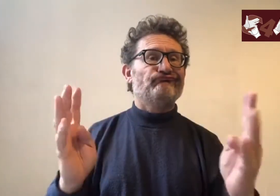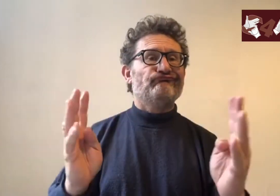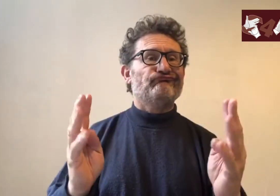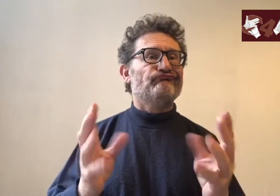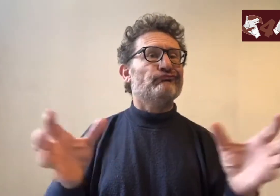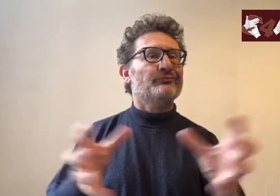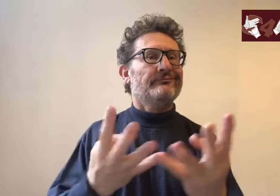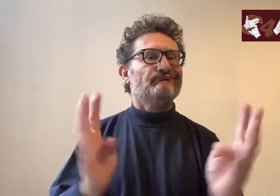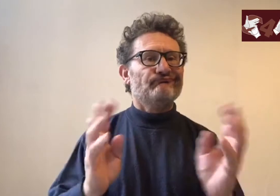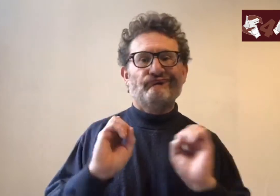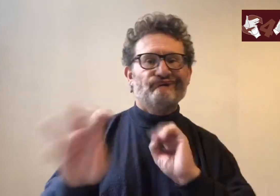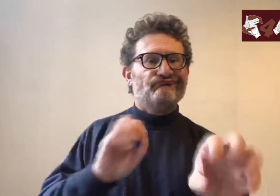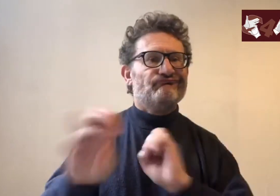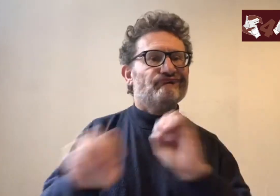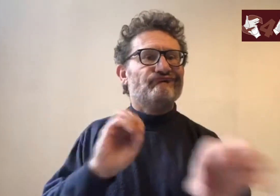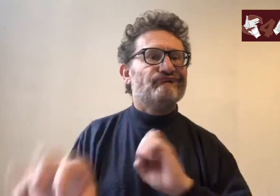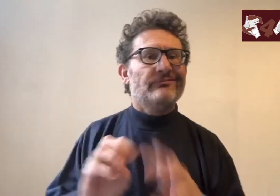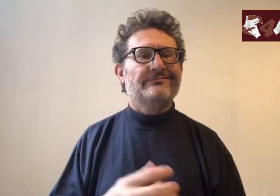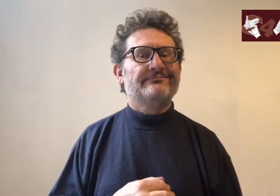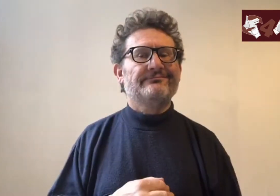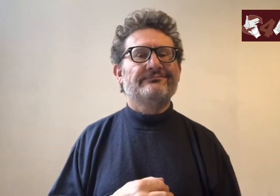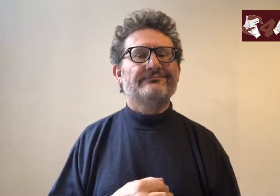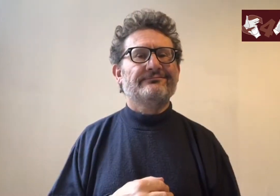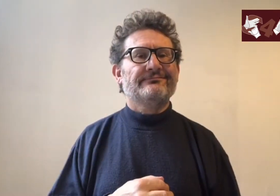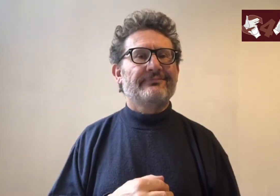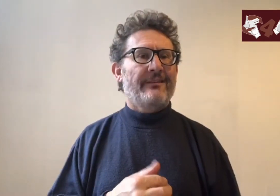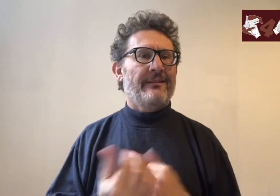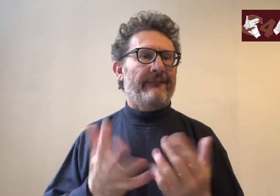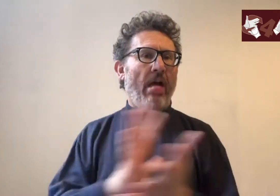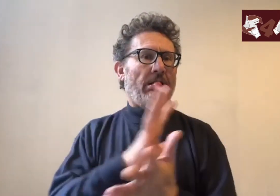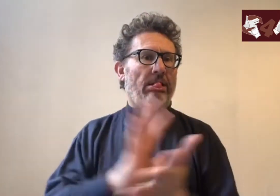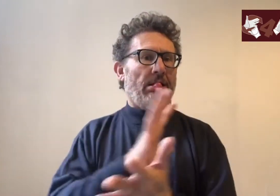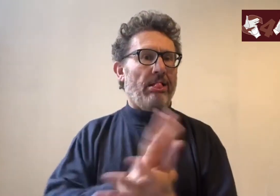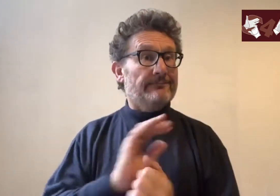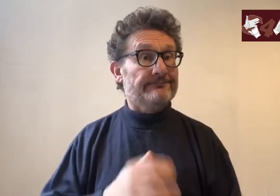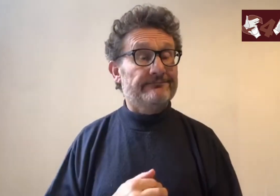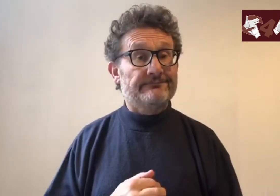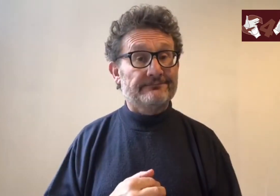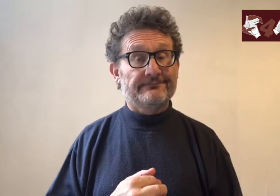I've provided deaf awareness to groups of students, and it's been fun.